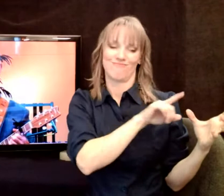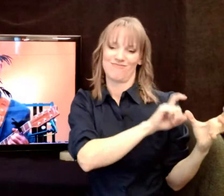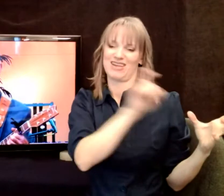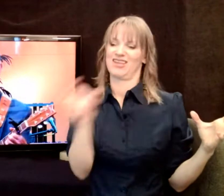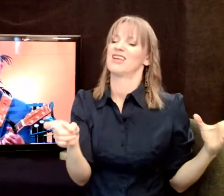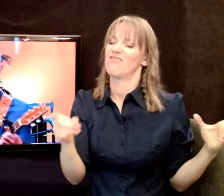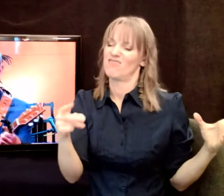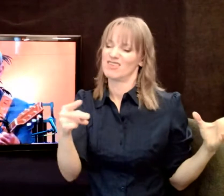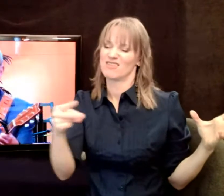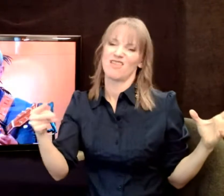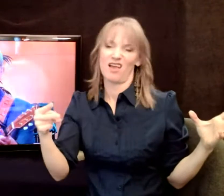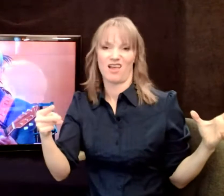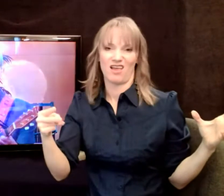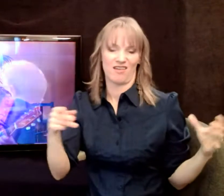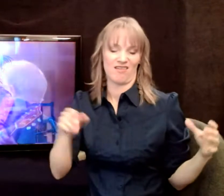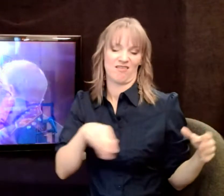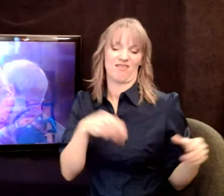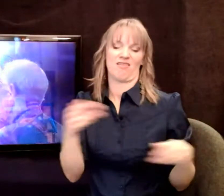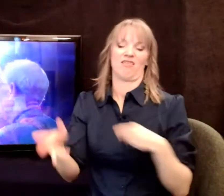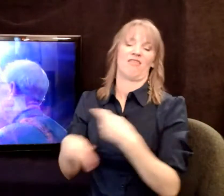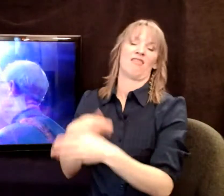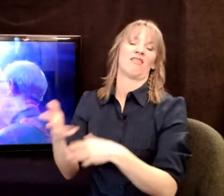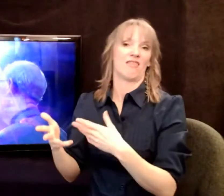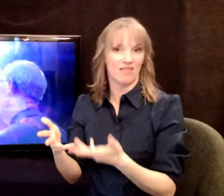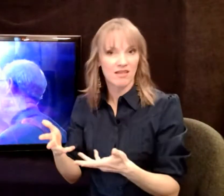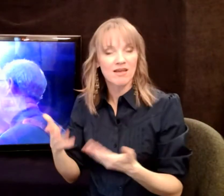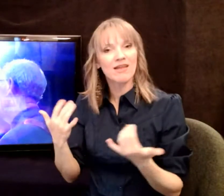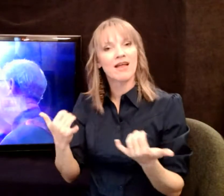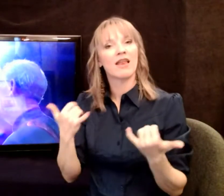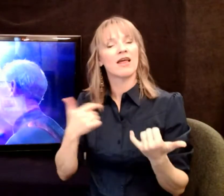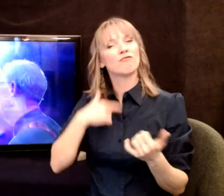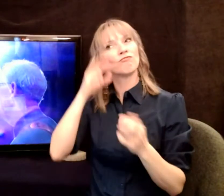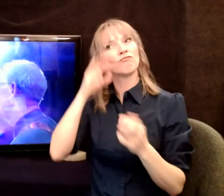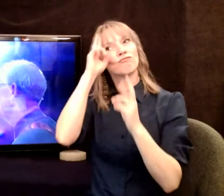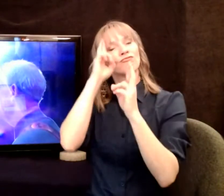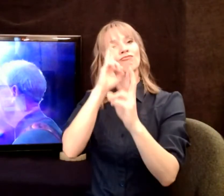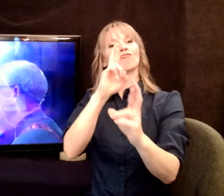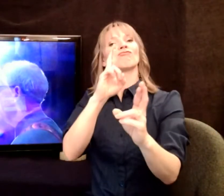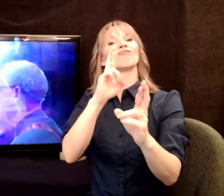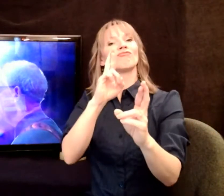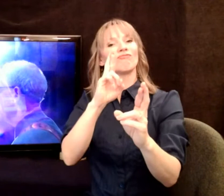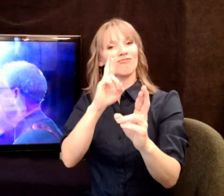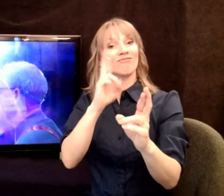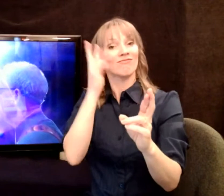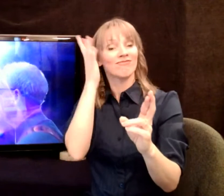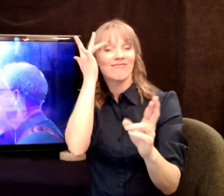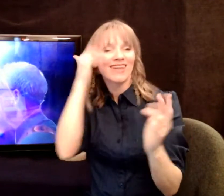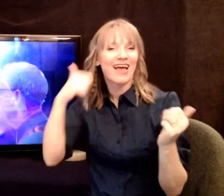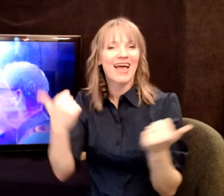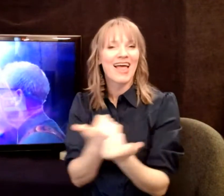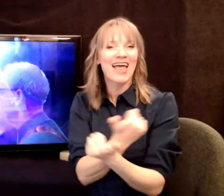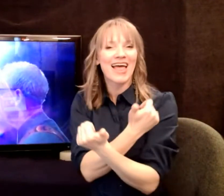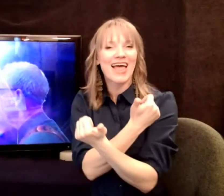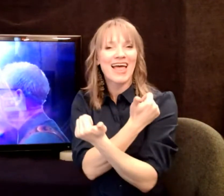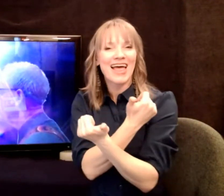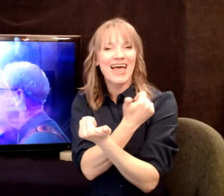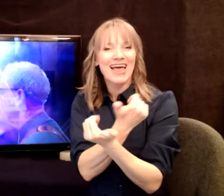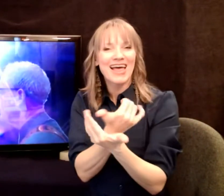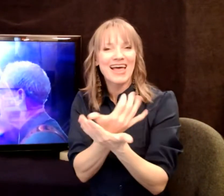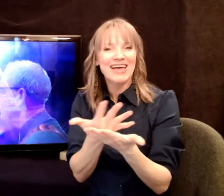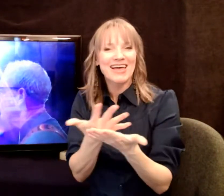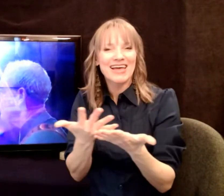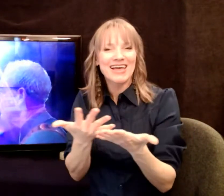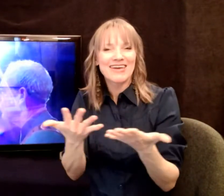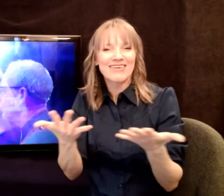me down. But I walk it with a reverend, 'cause everything's holy.